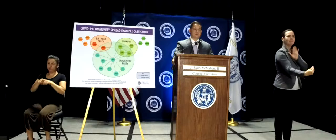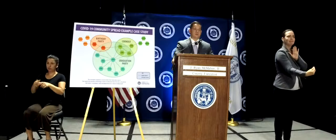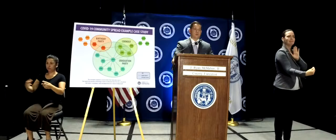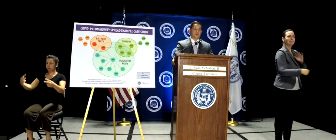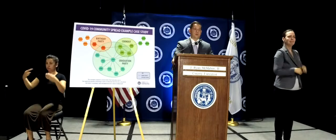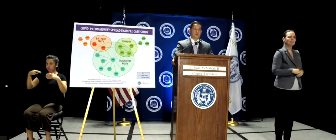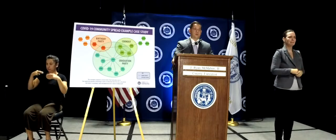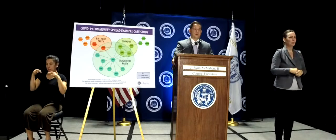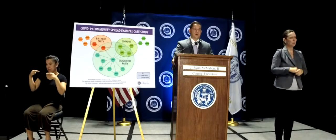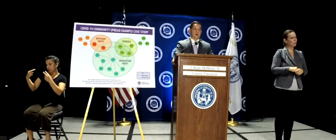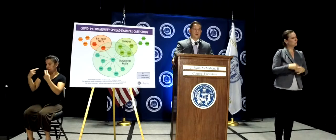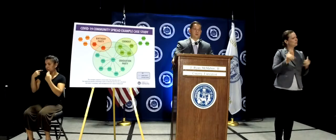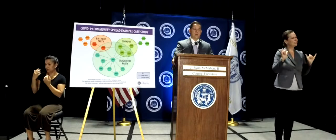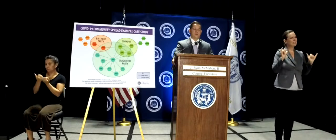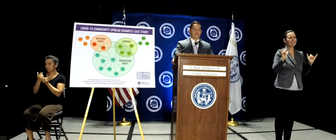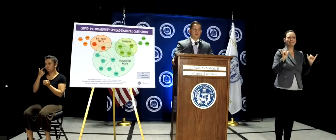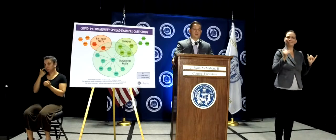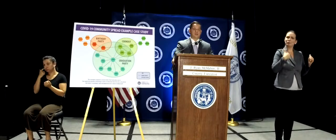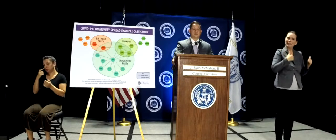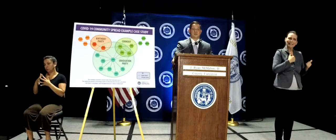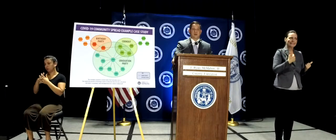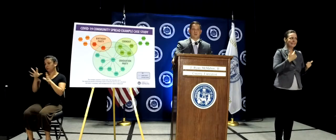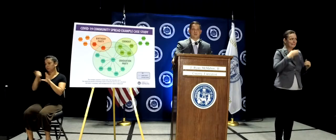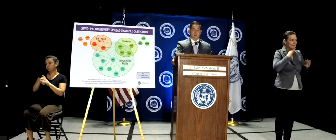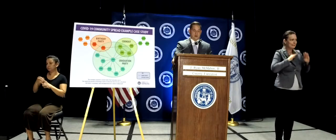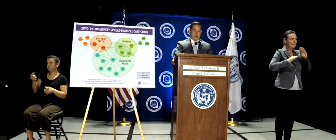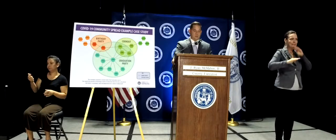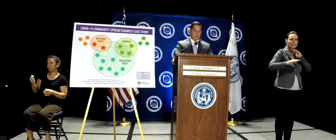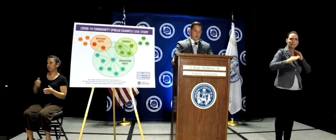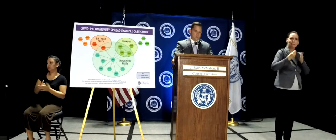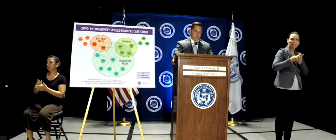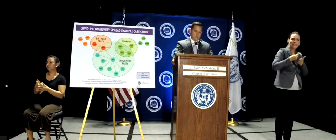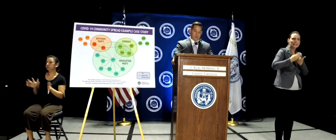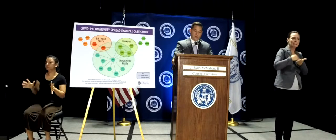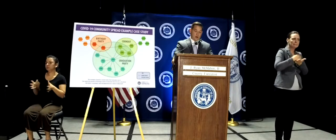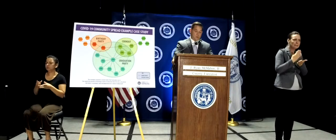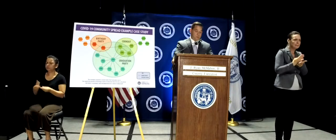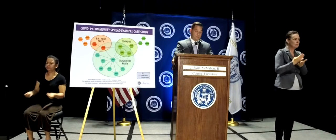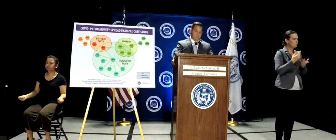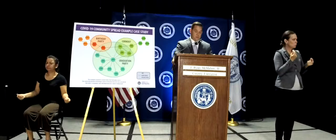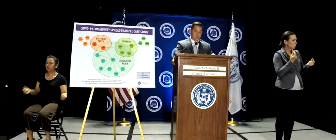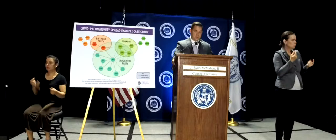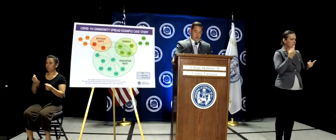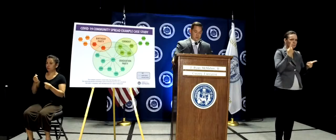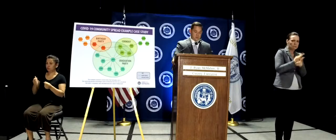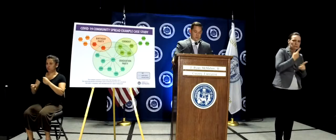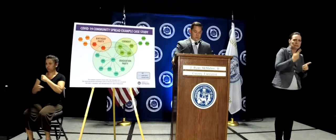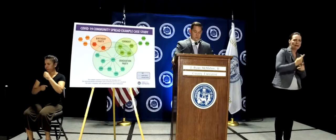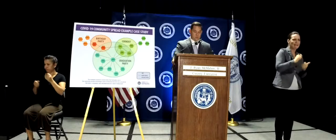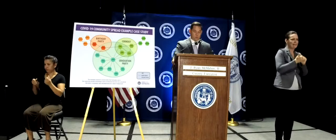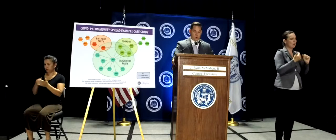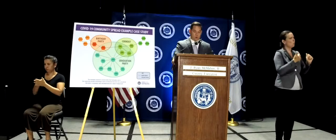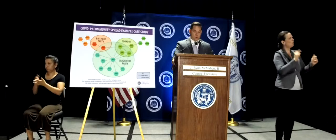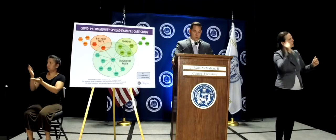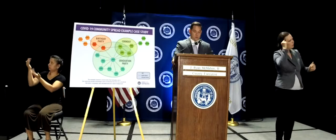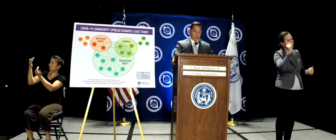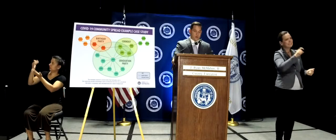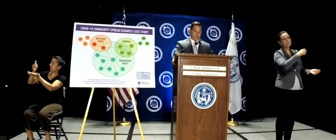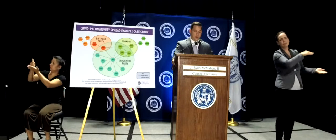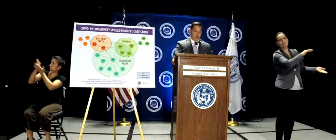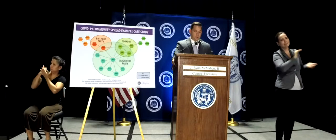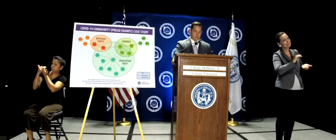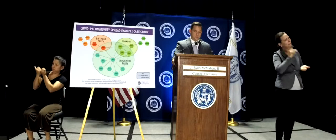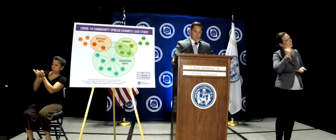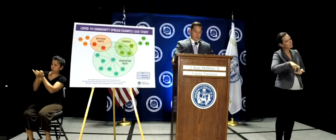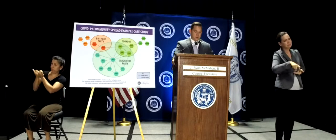have to live with the ramifications of this virus on our economy, and we need help. And no more